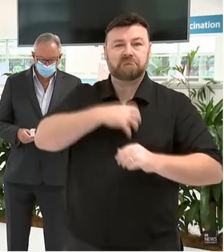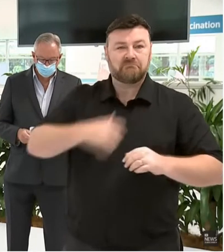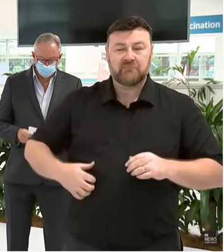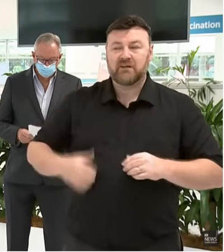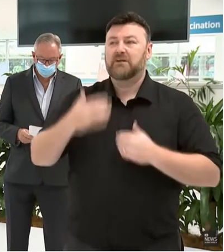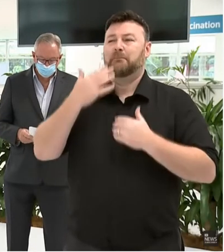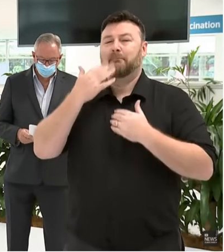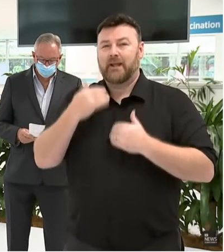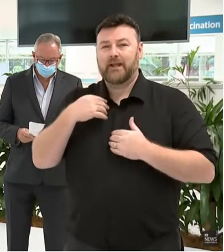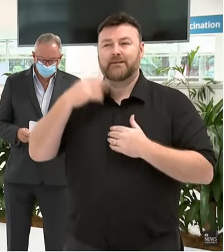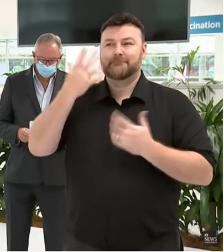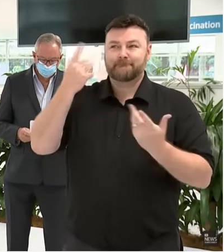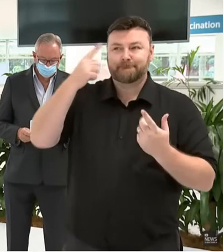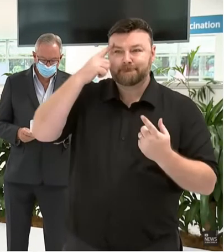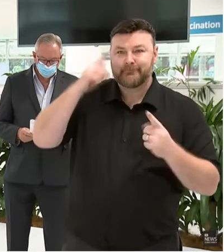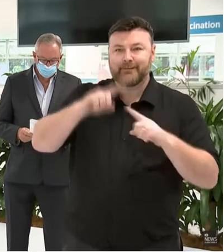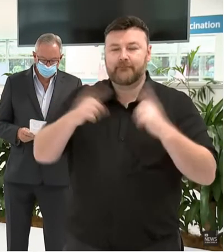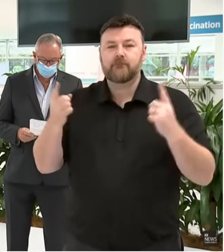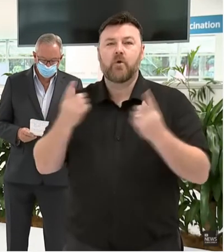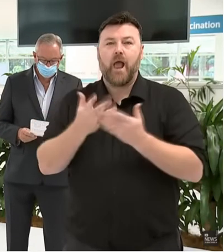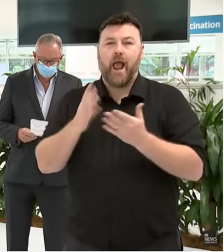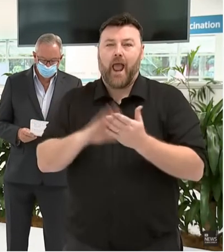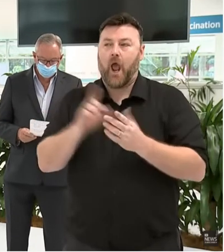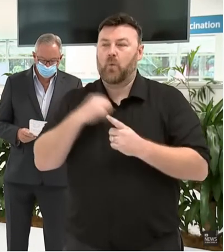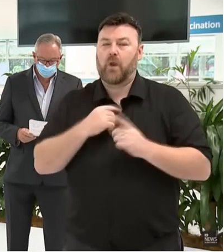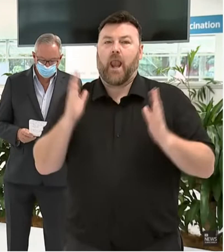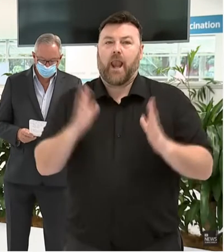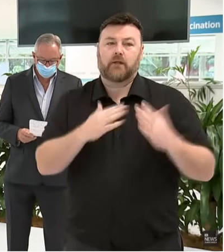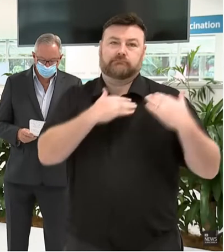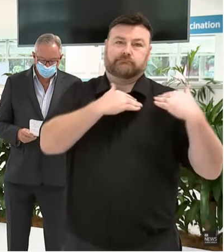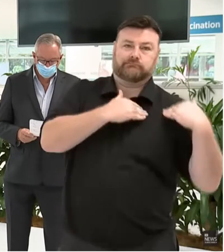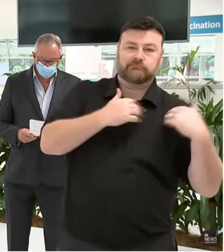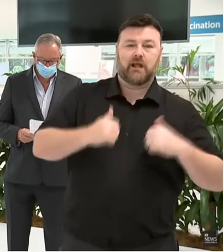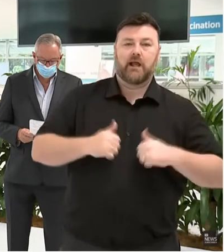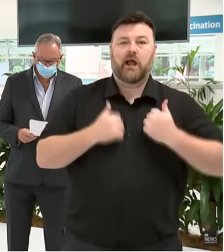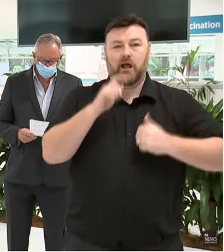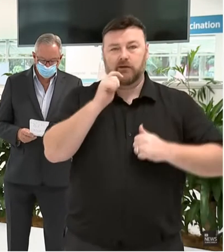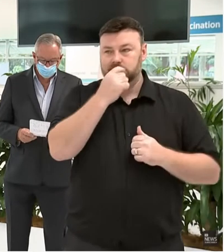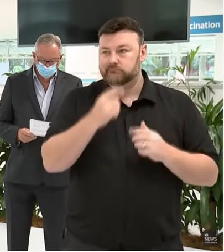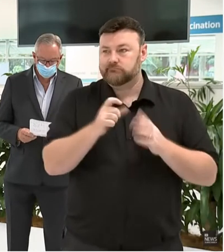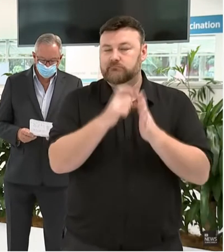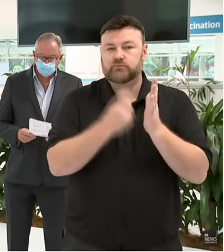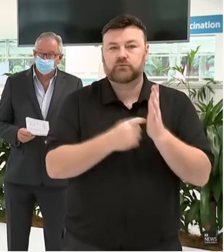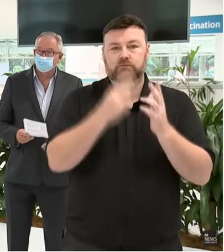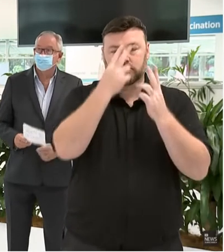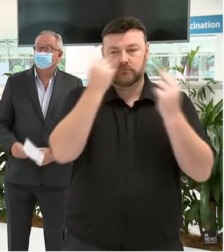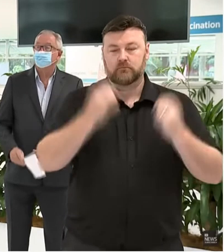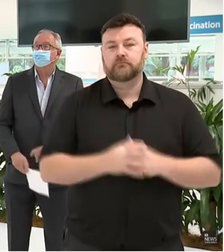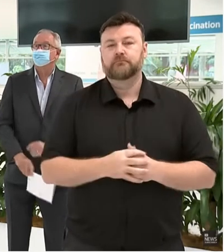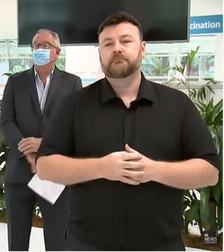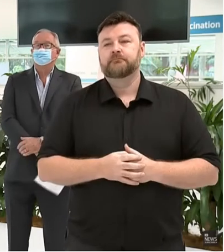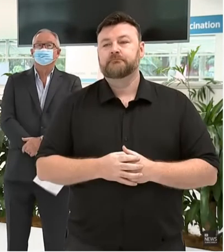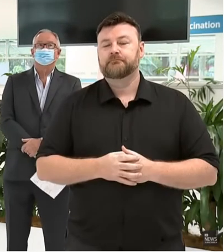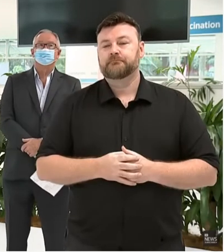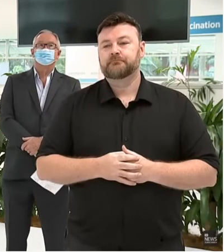at ways in which we can ease pressure on the system. The Health Minister's pointed this out very